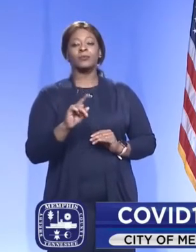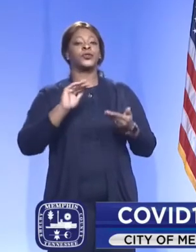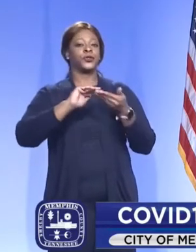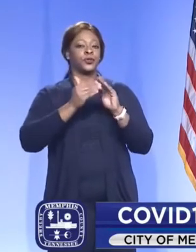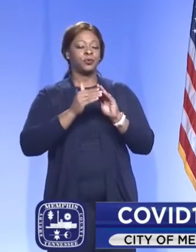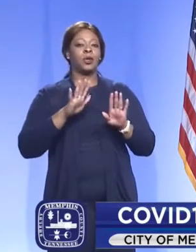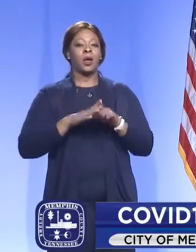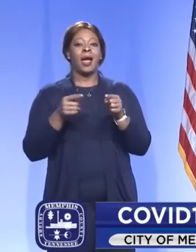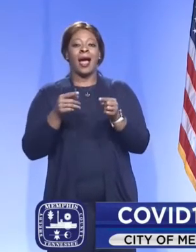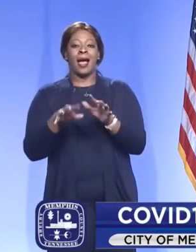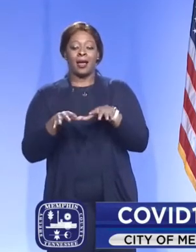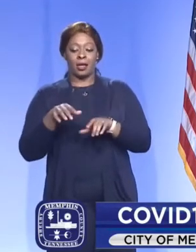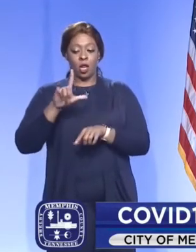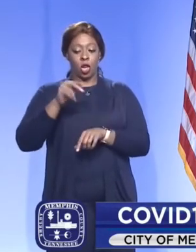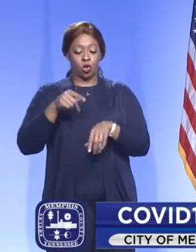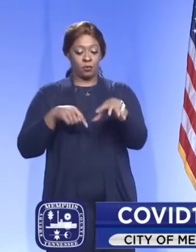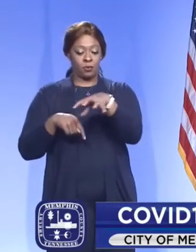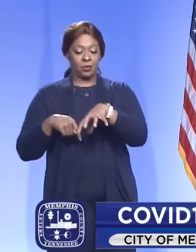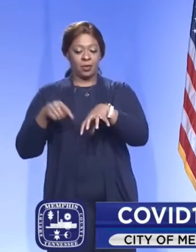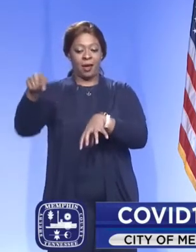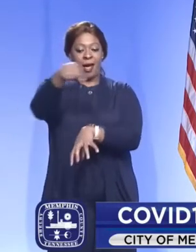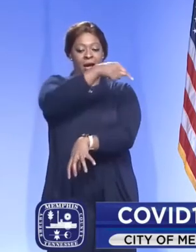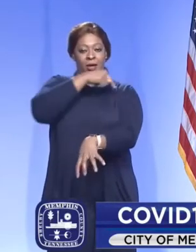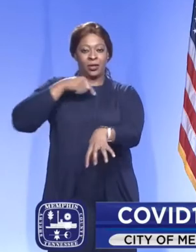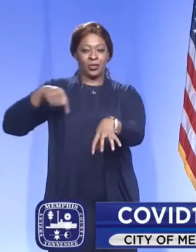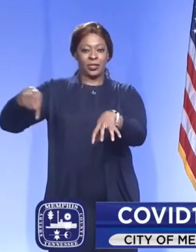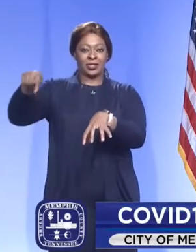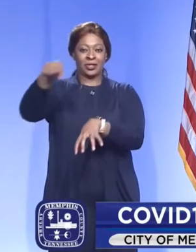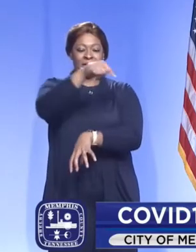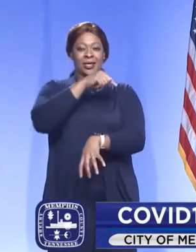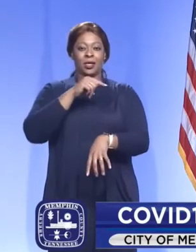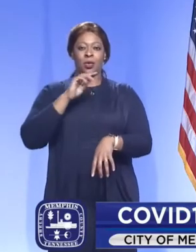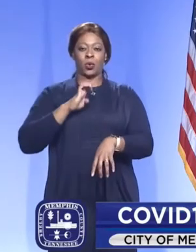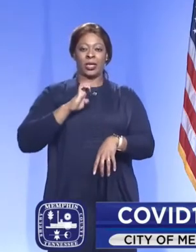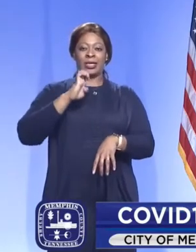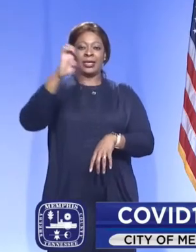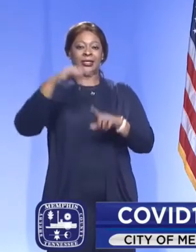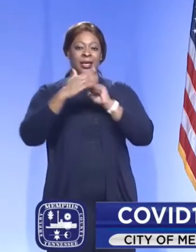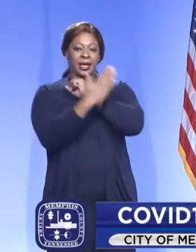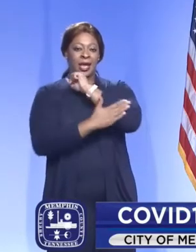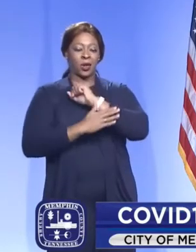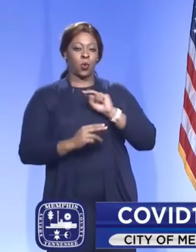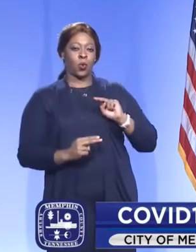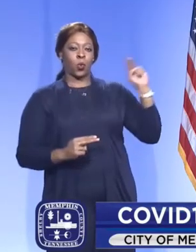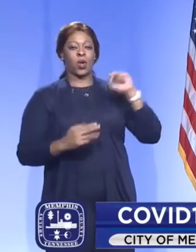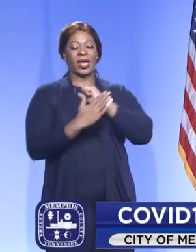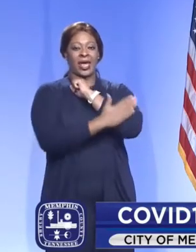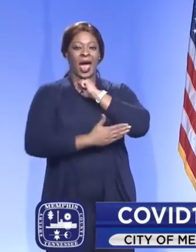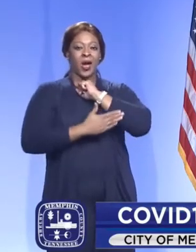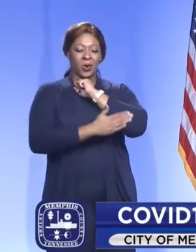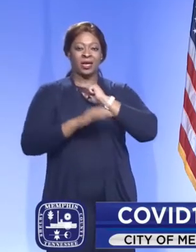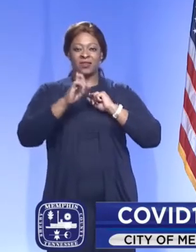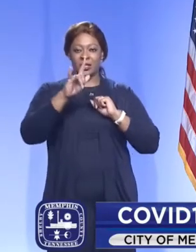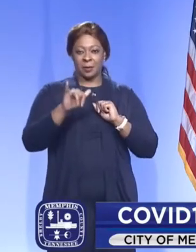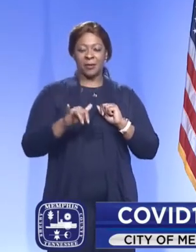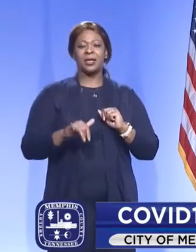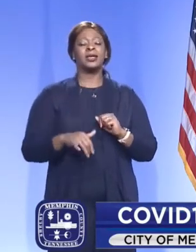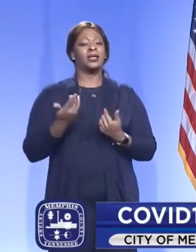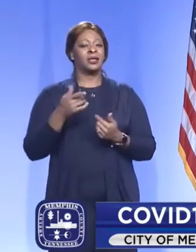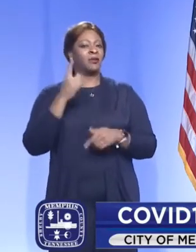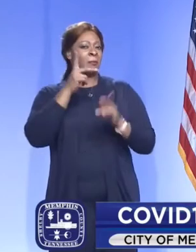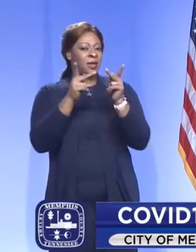gone by any means, but there's a lower positivity rate associated with many of the zip codes, or